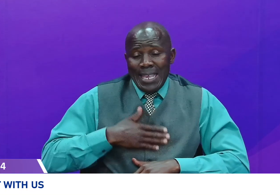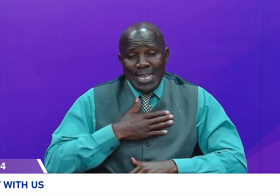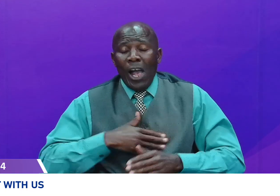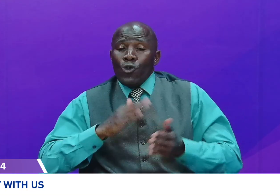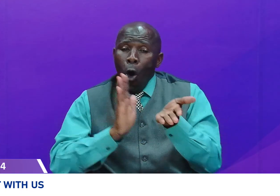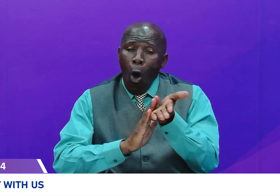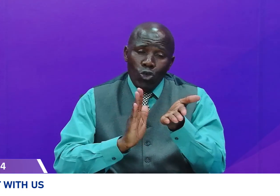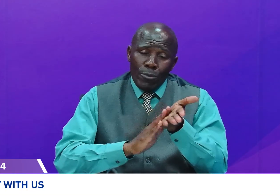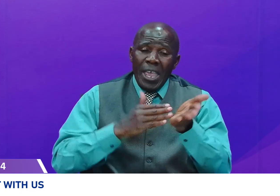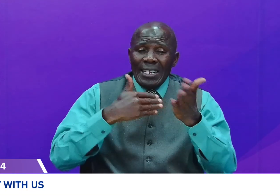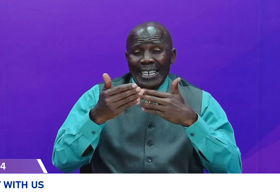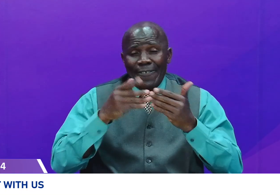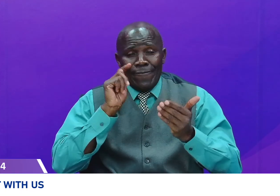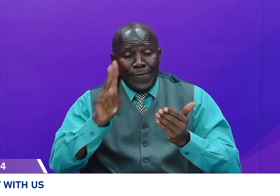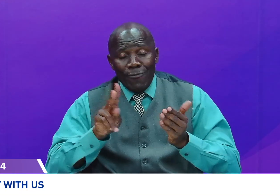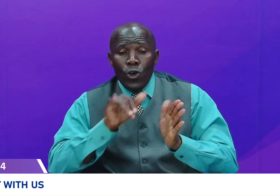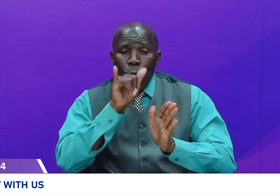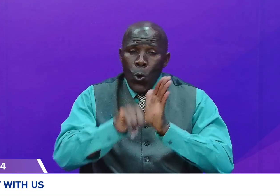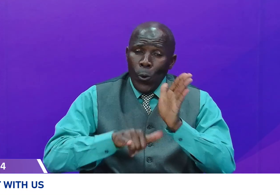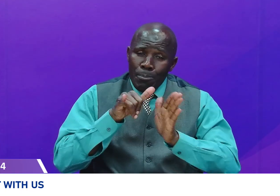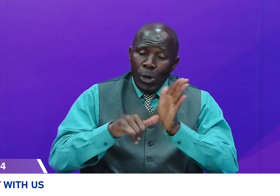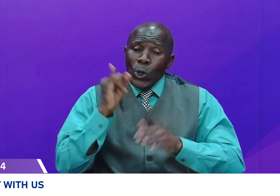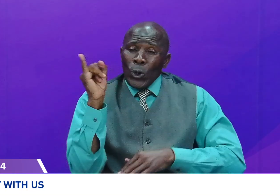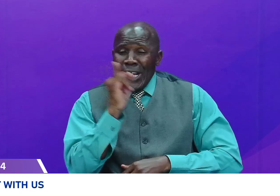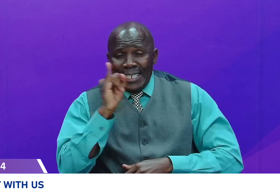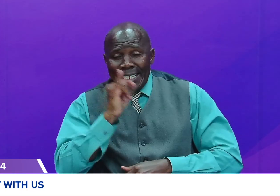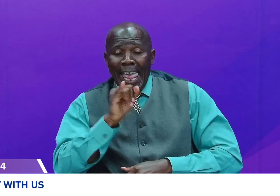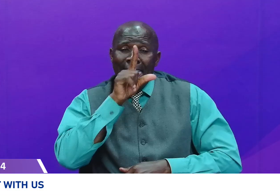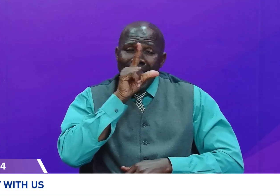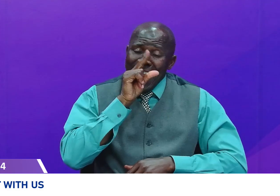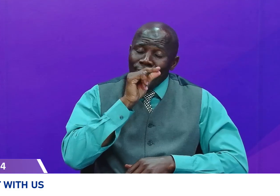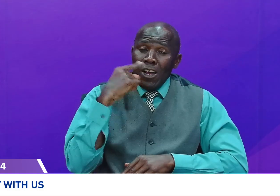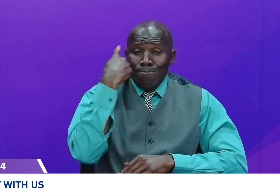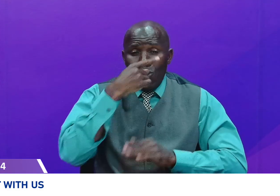the voicing is Wanjangede. Please don't forget to comment and give your